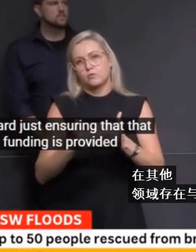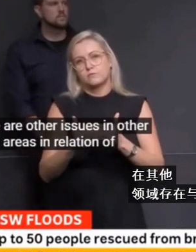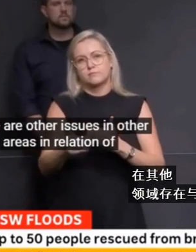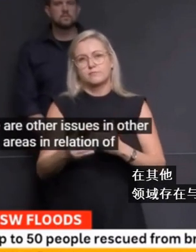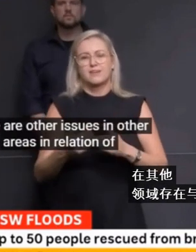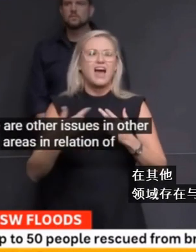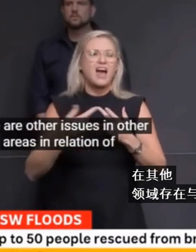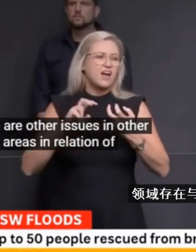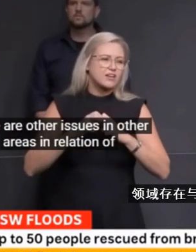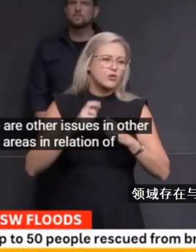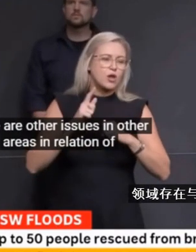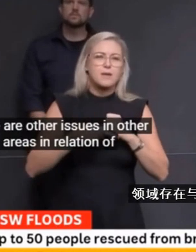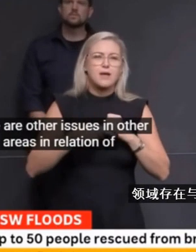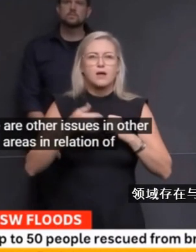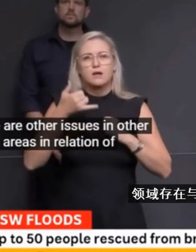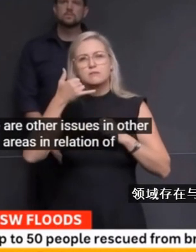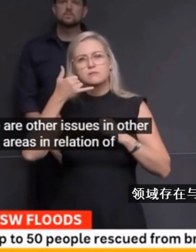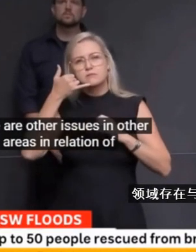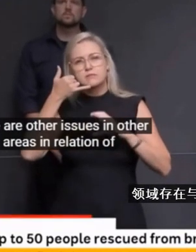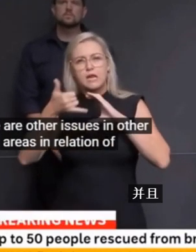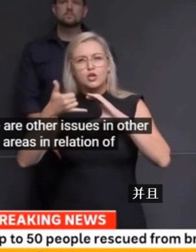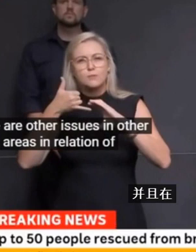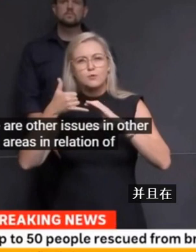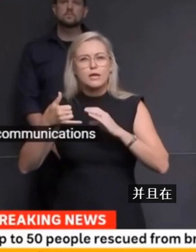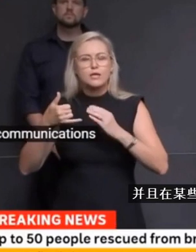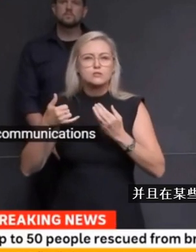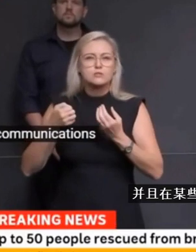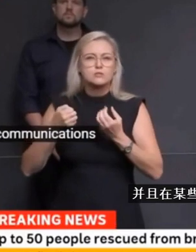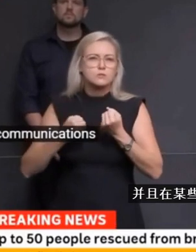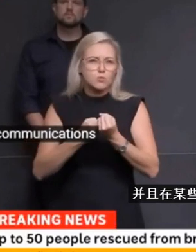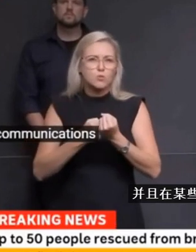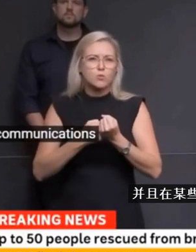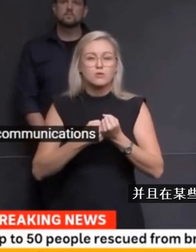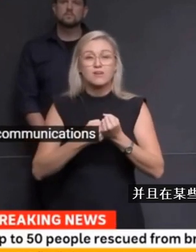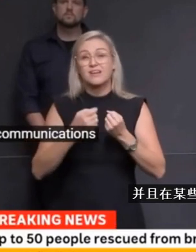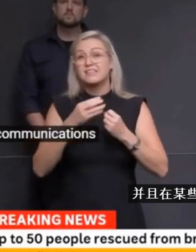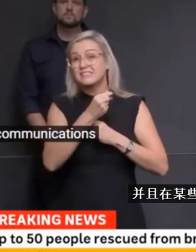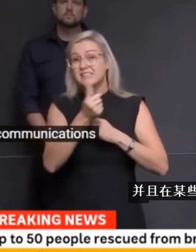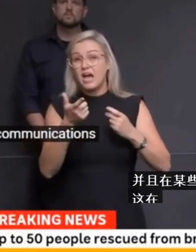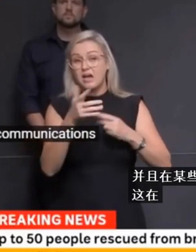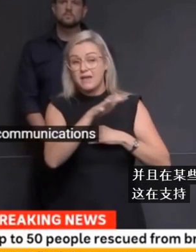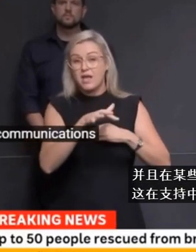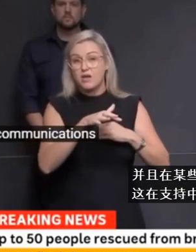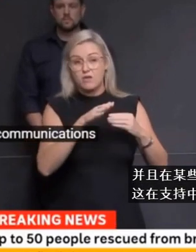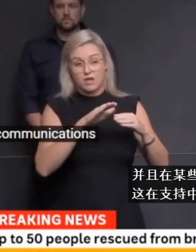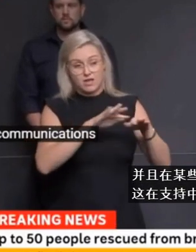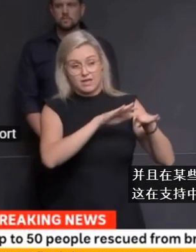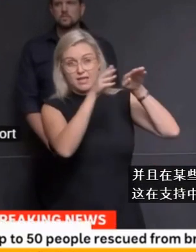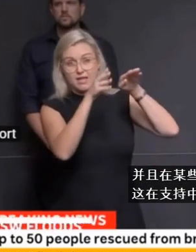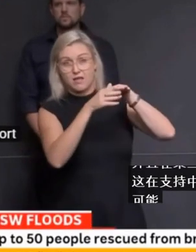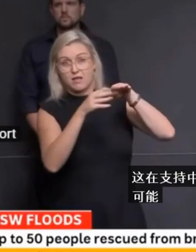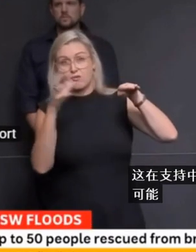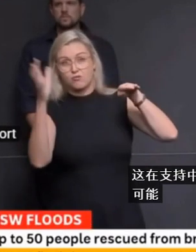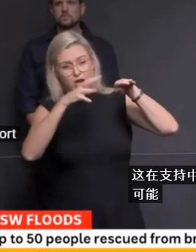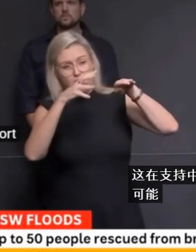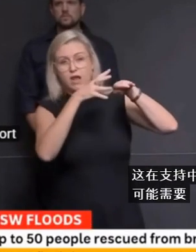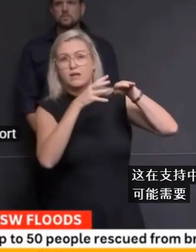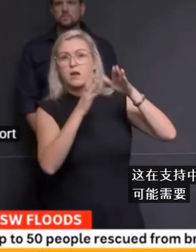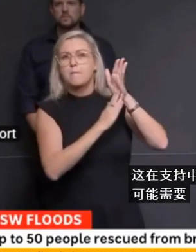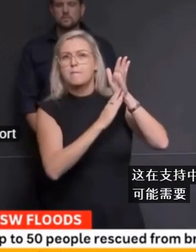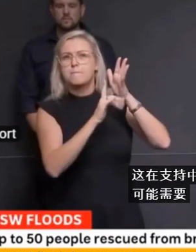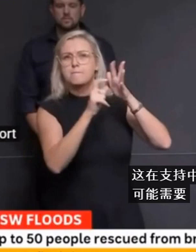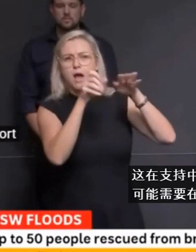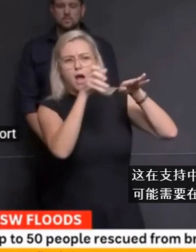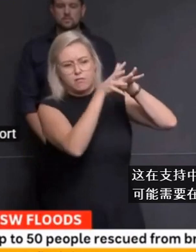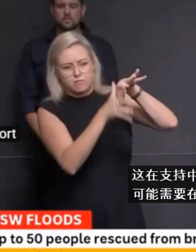to telecommunications support and also mudslides in areas as well, which is causing certain danger, and the support that may